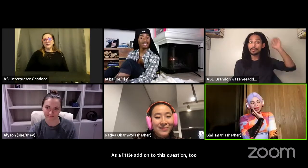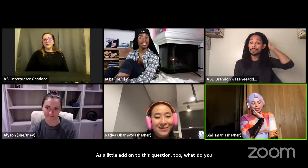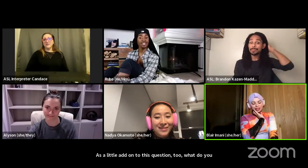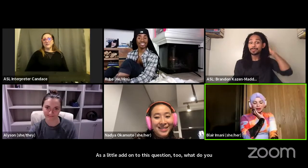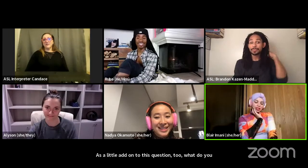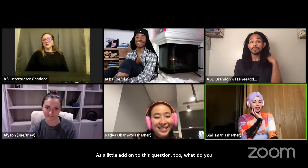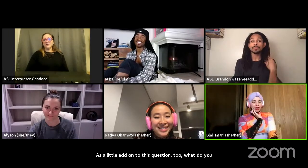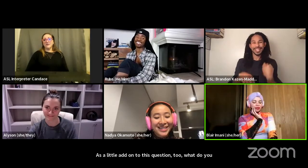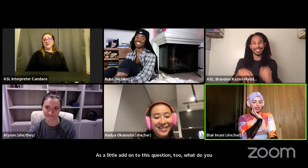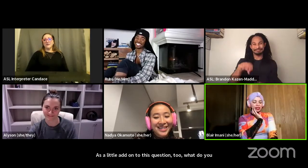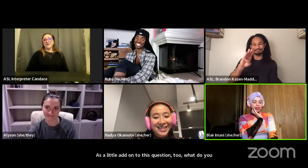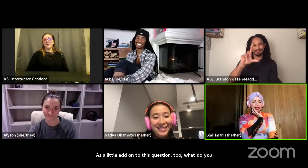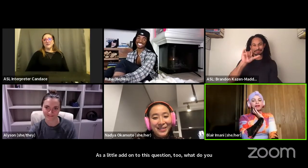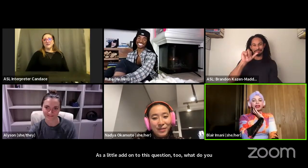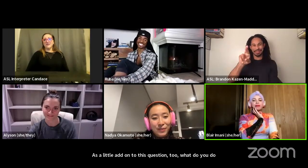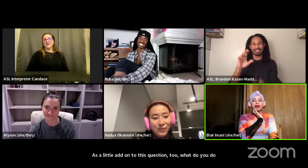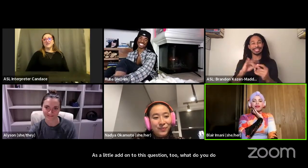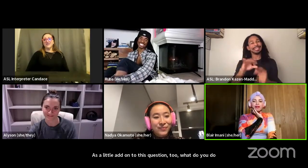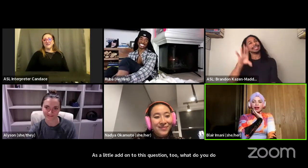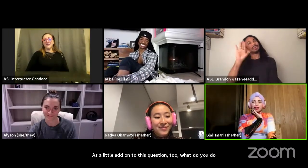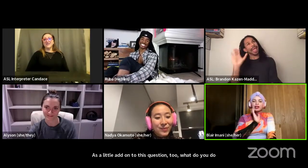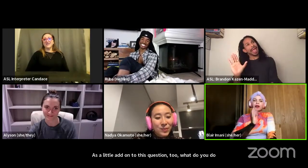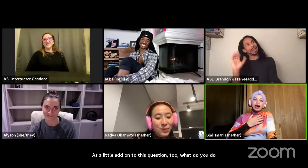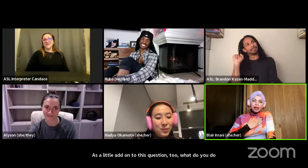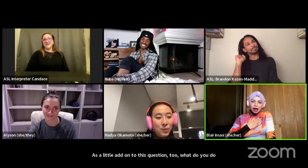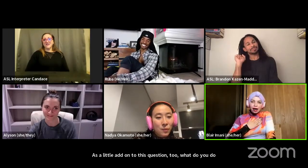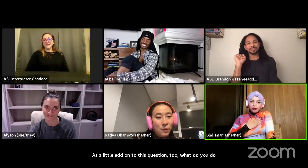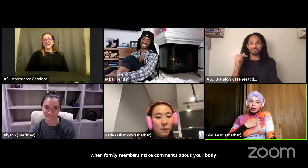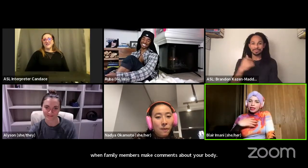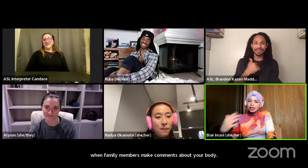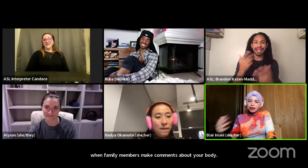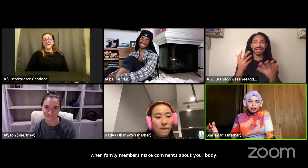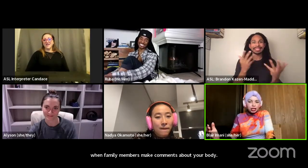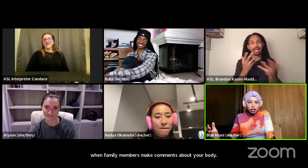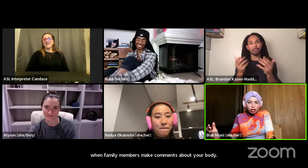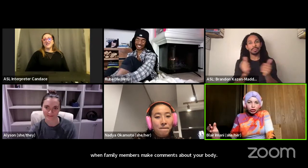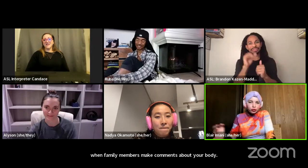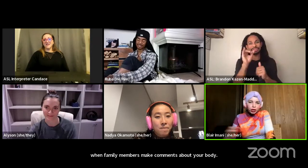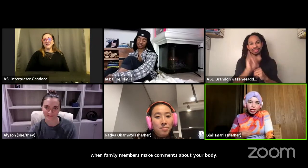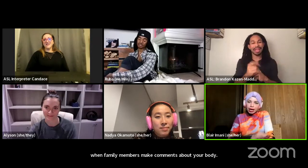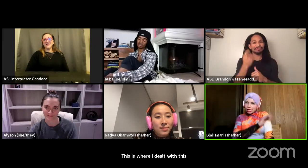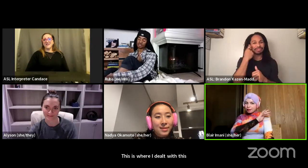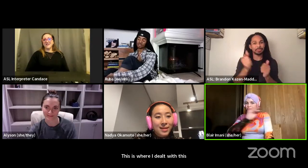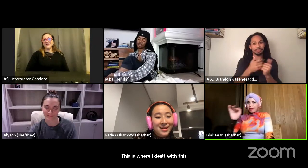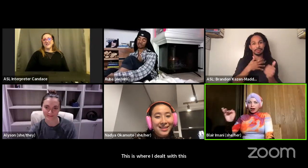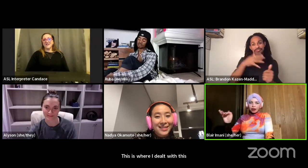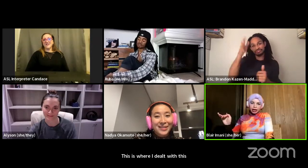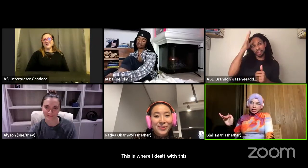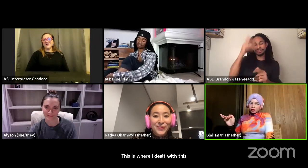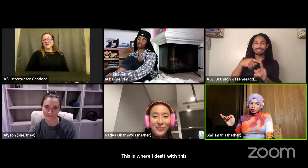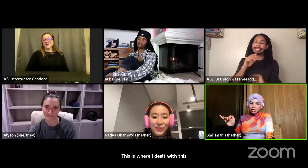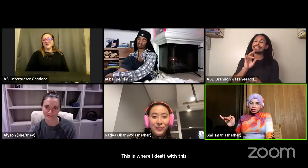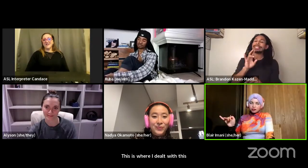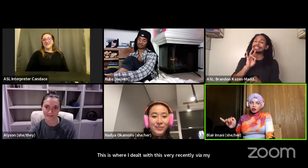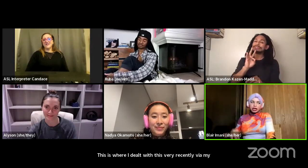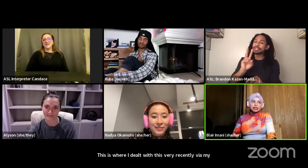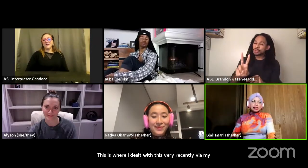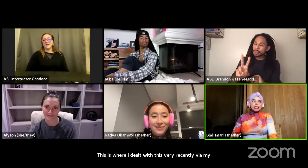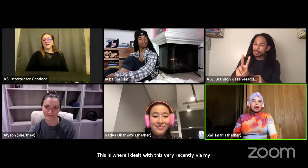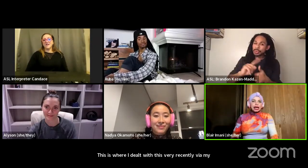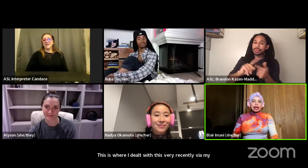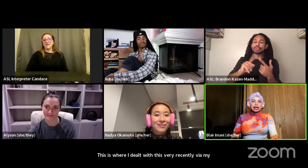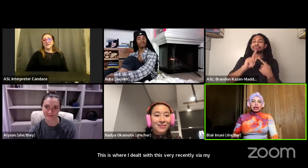This is Blair. I dealt with this very recently via my father, who I love. He's 72. He's very